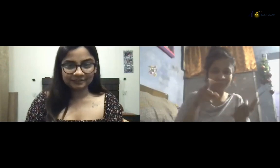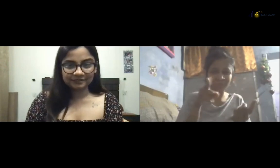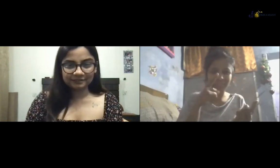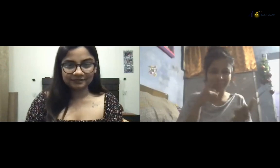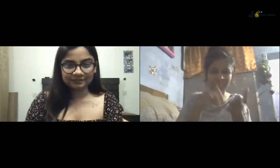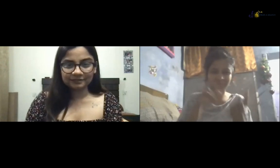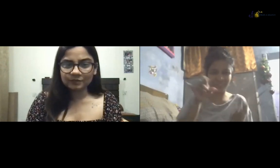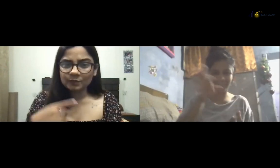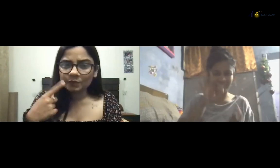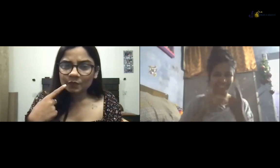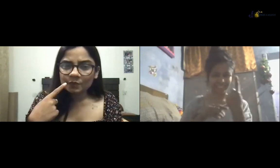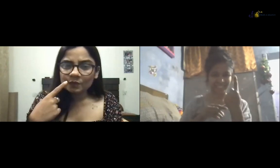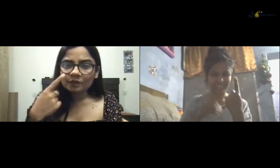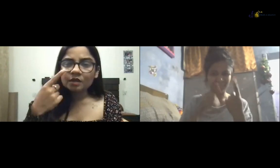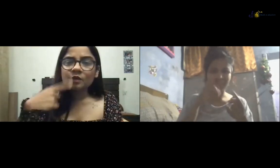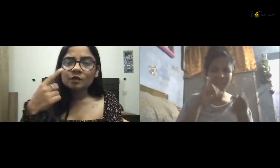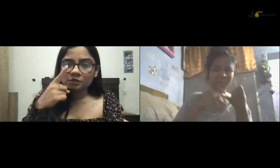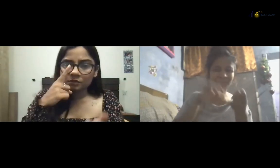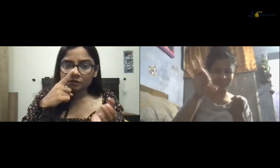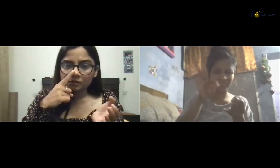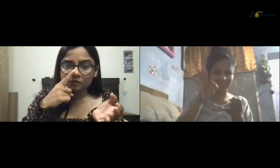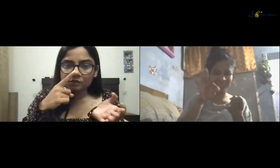Charu. So Surbi,